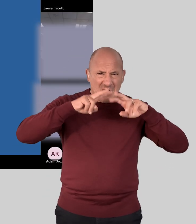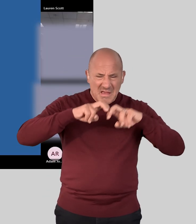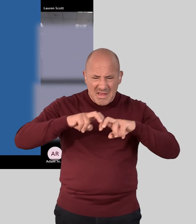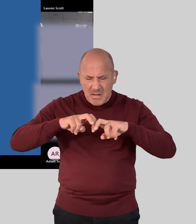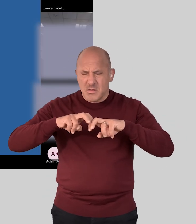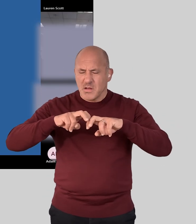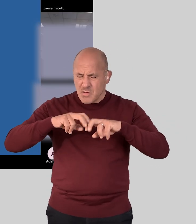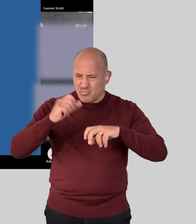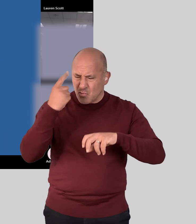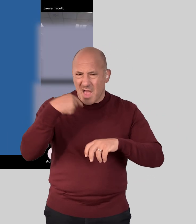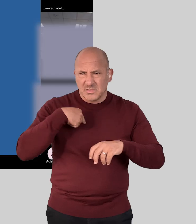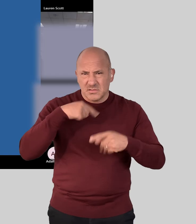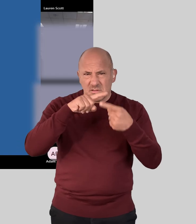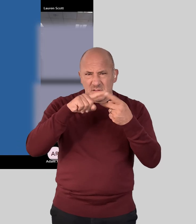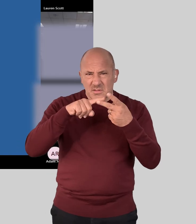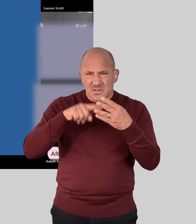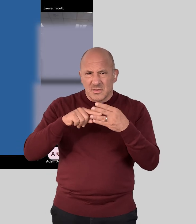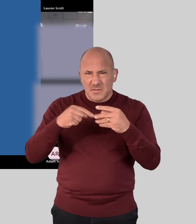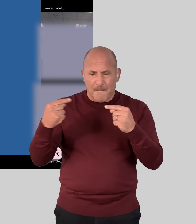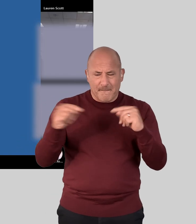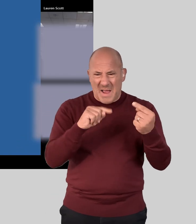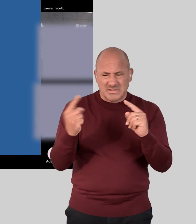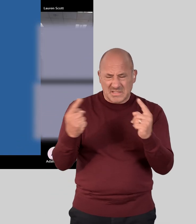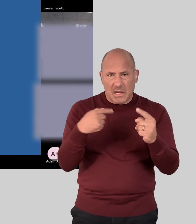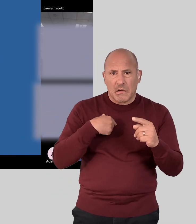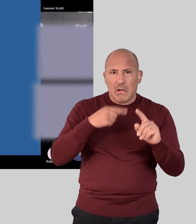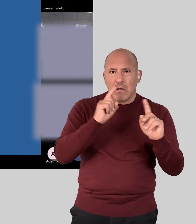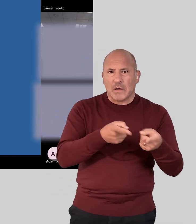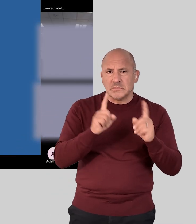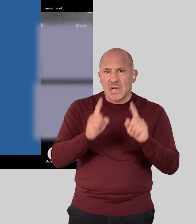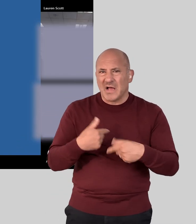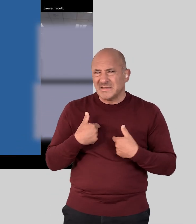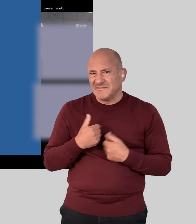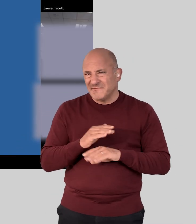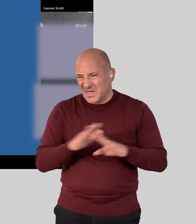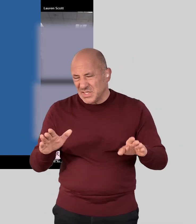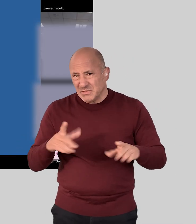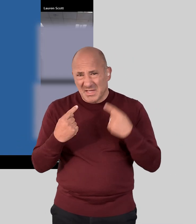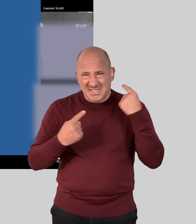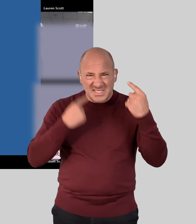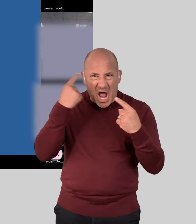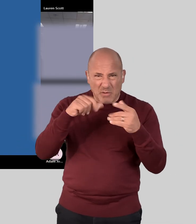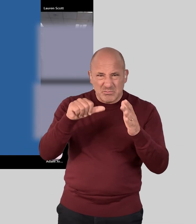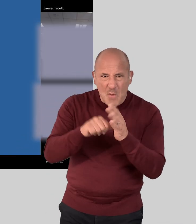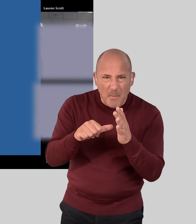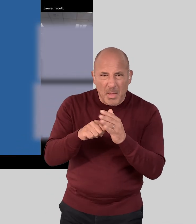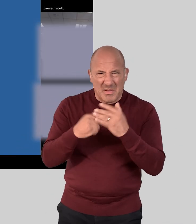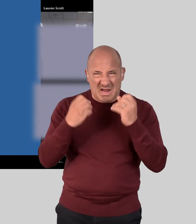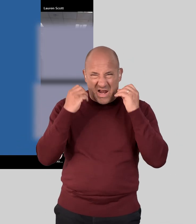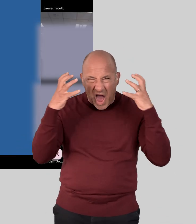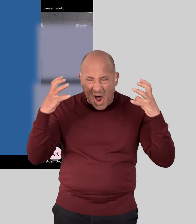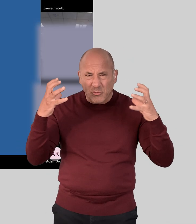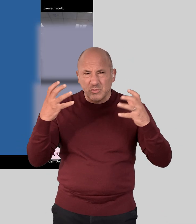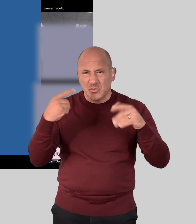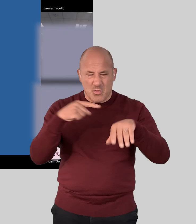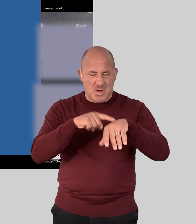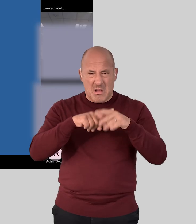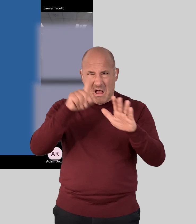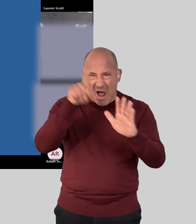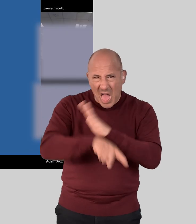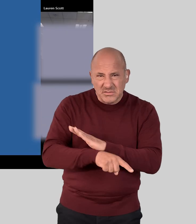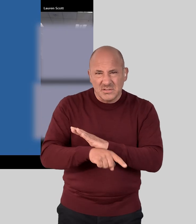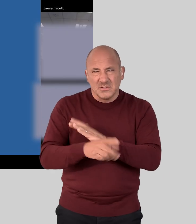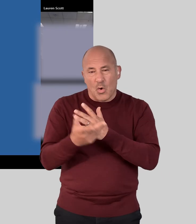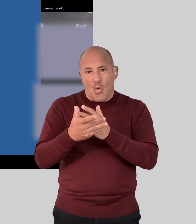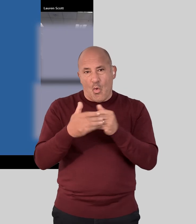the aspects that make a battle inaccessible to me, whether it's like the sound barriers, the loudness, how late it is in the day, how long